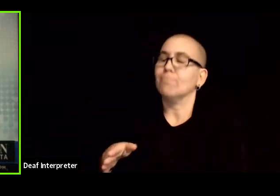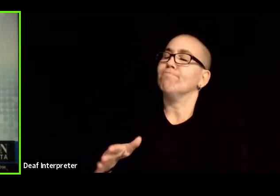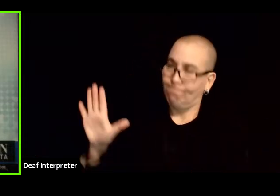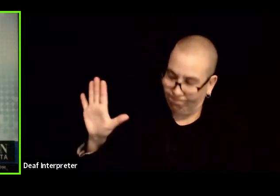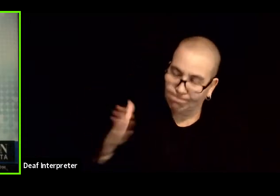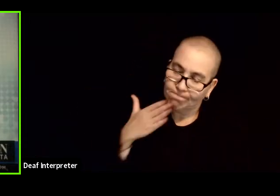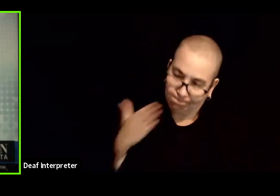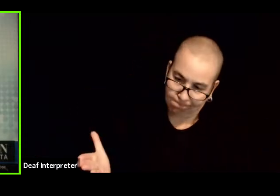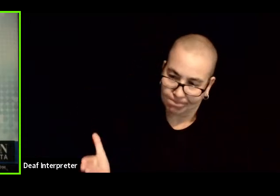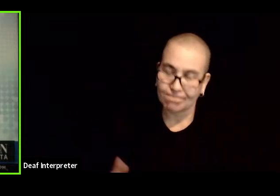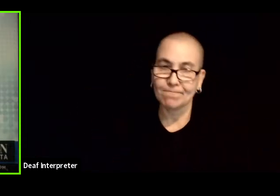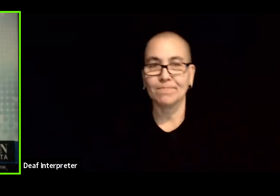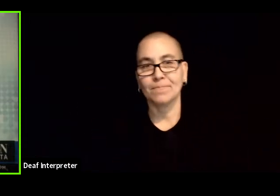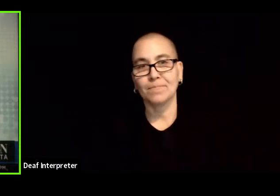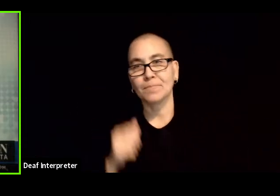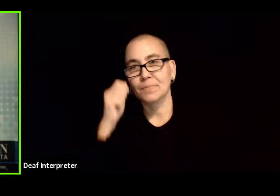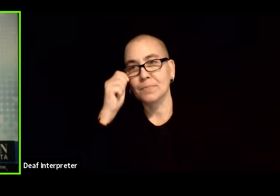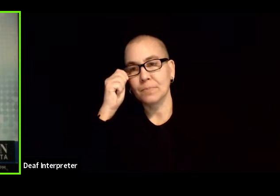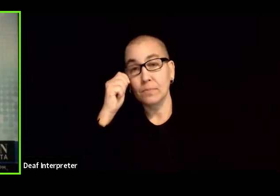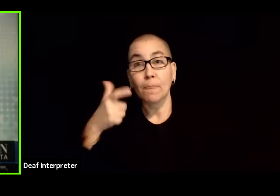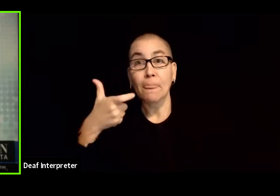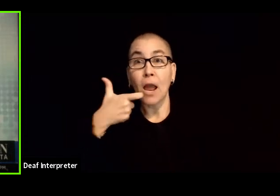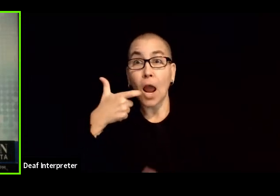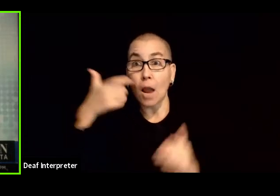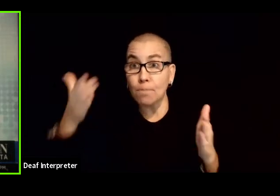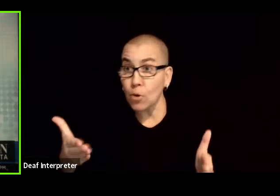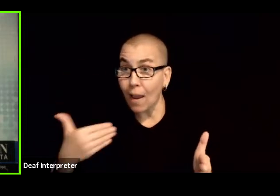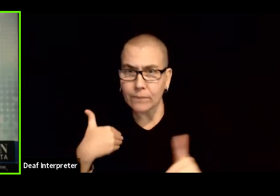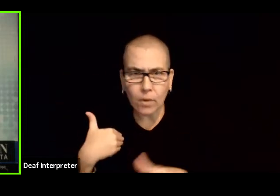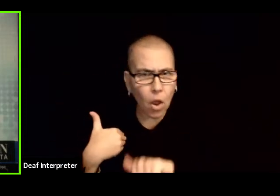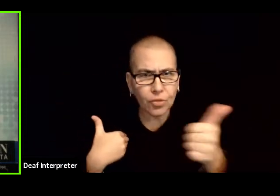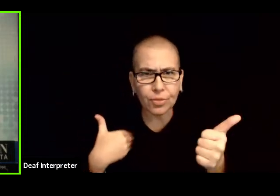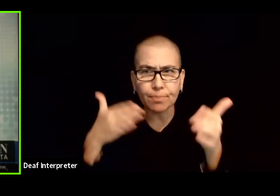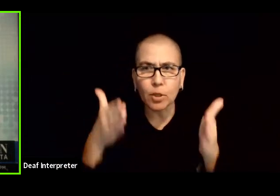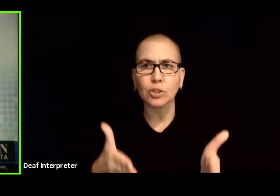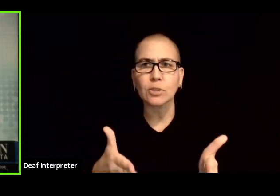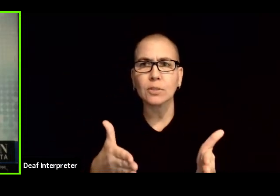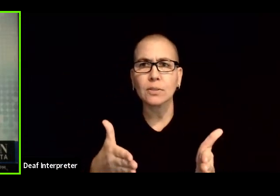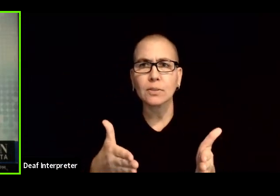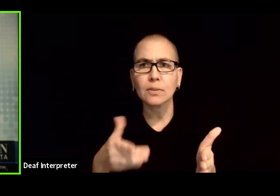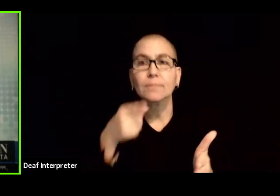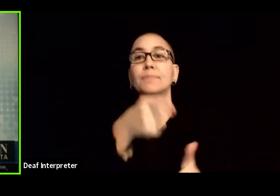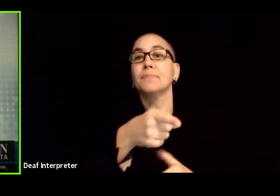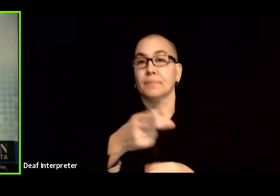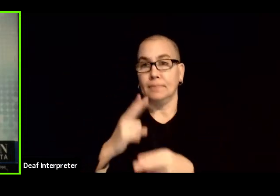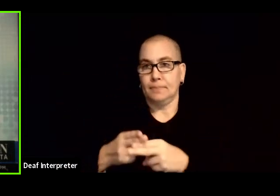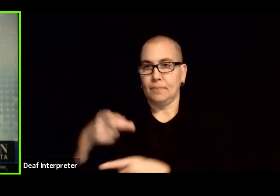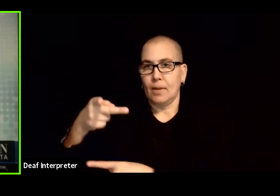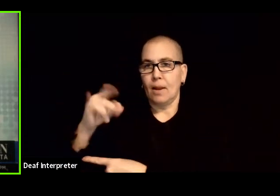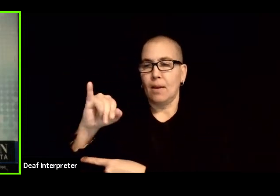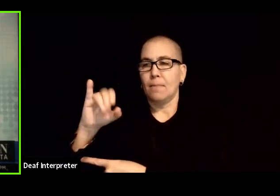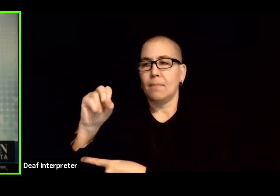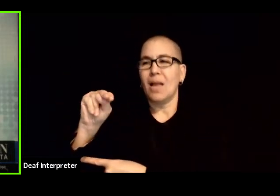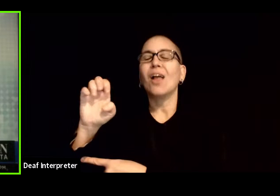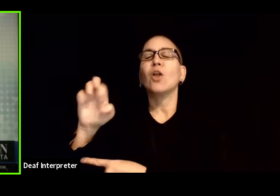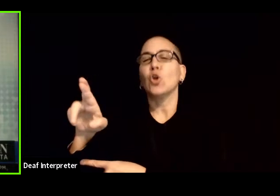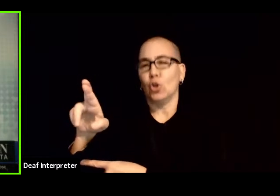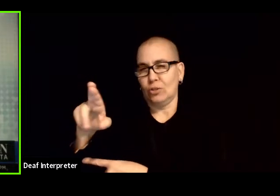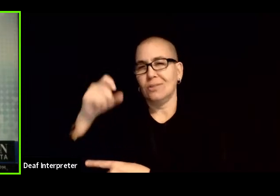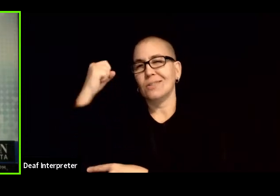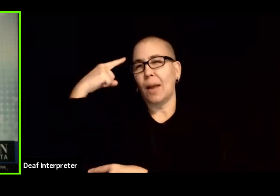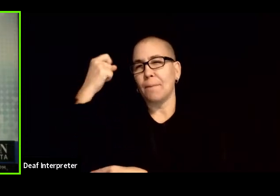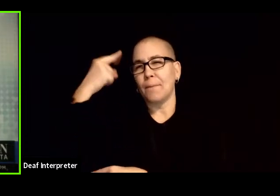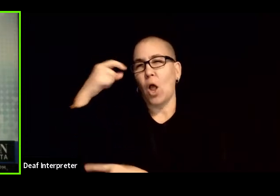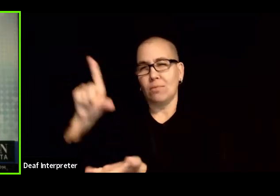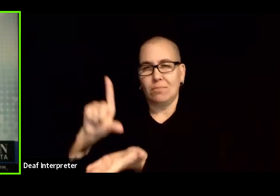Your next question comes from the line of Chris Megan from Pioneer Press. Sir, your line is open. Thank